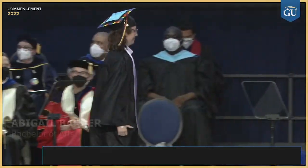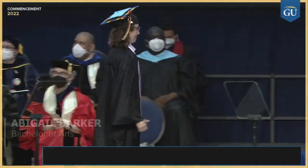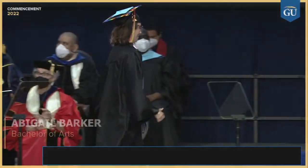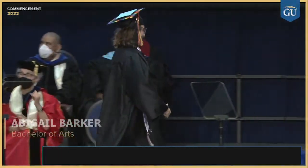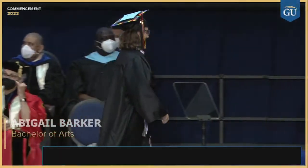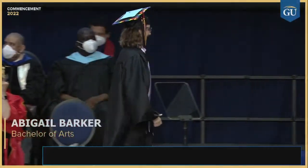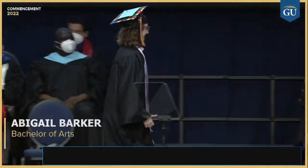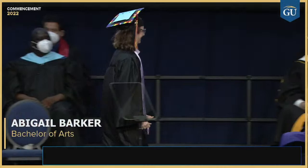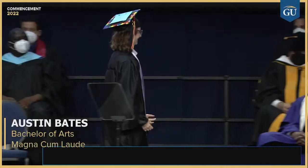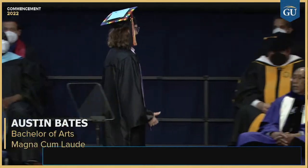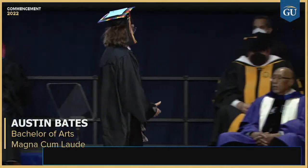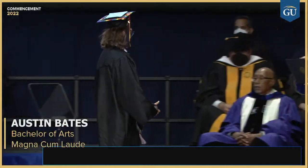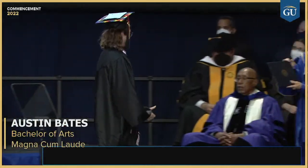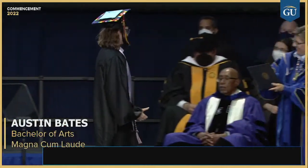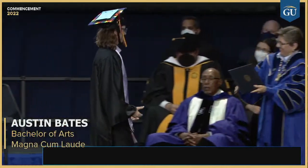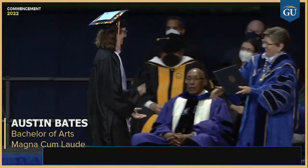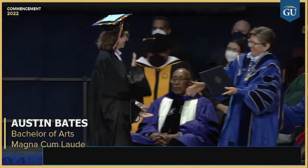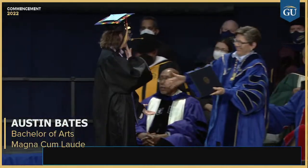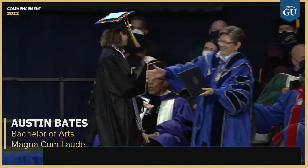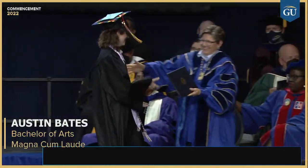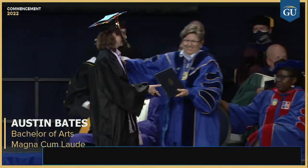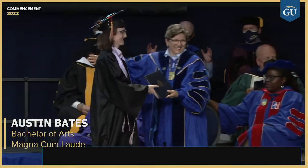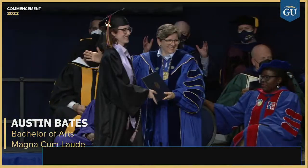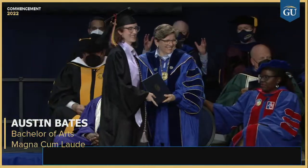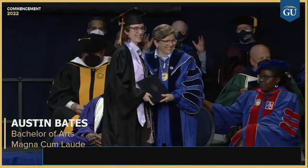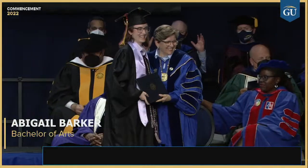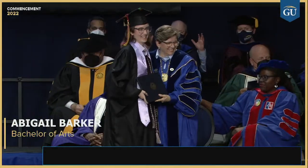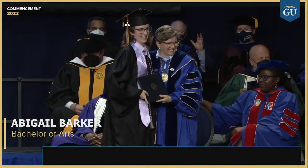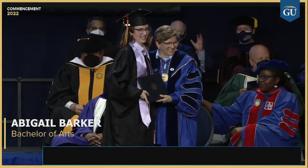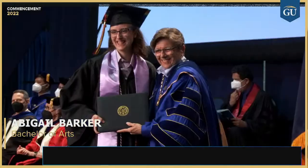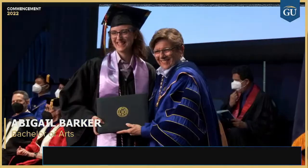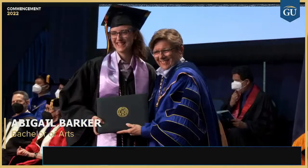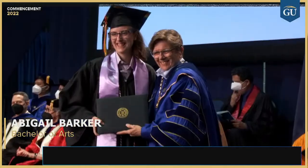Austin Bates, Bachelor of Arts, magna cum laude.